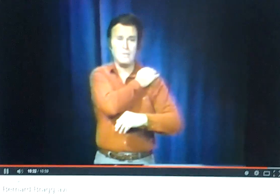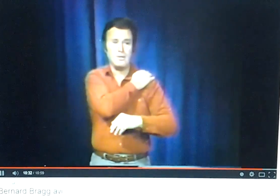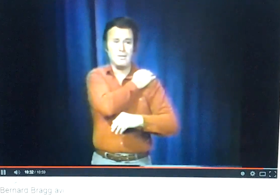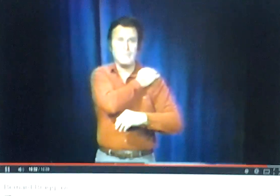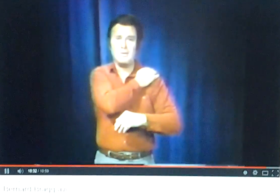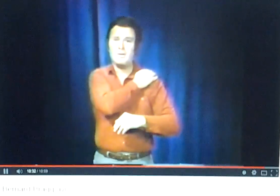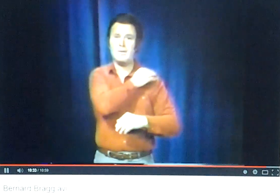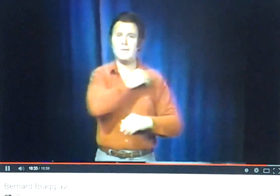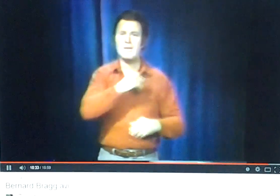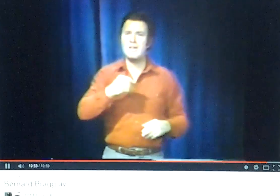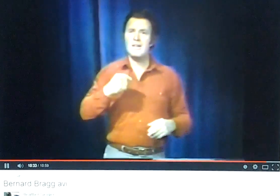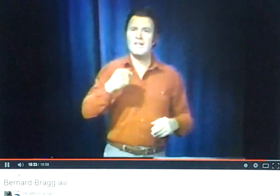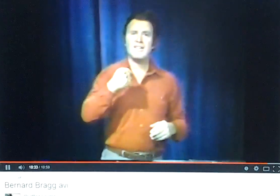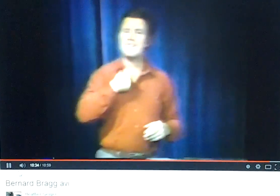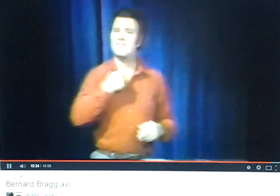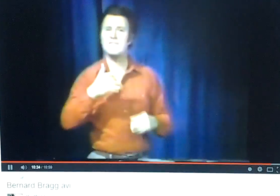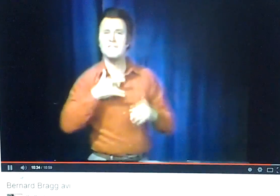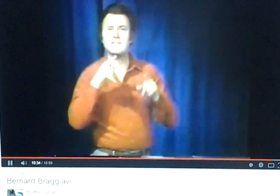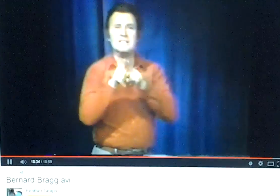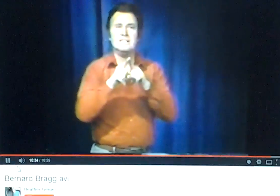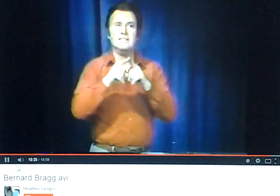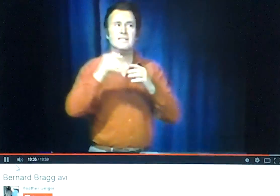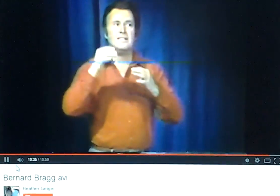He put his hand on my shoulder.